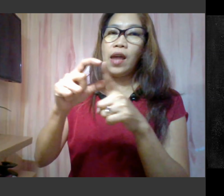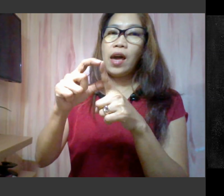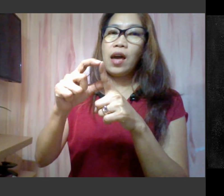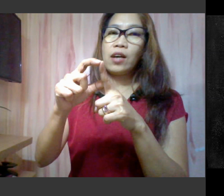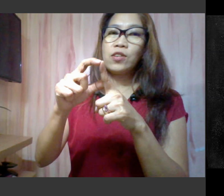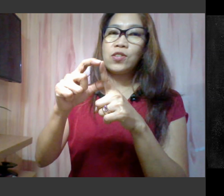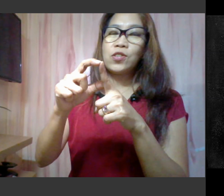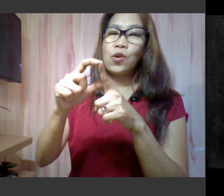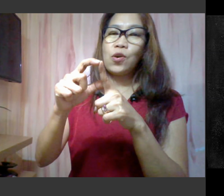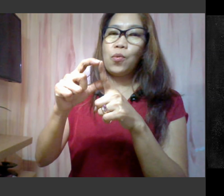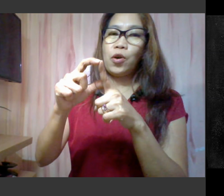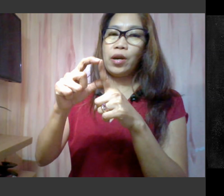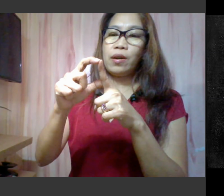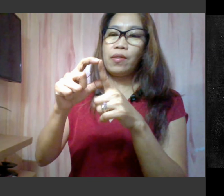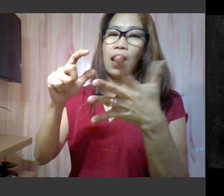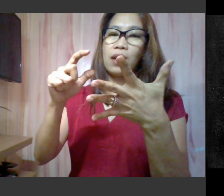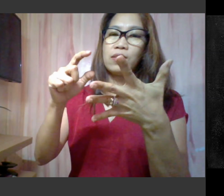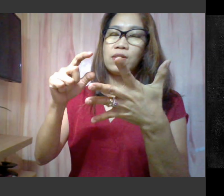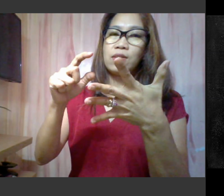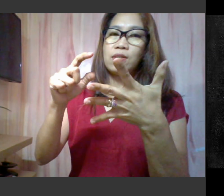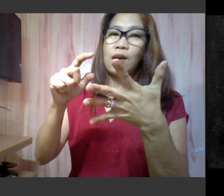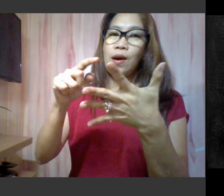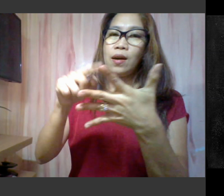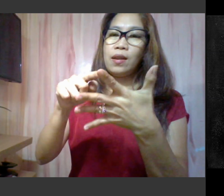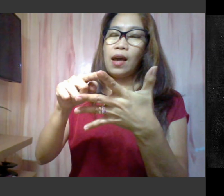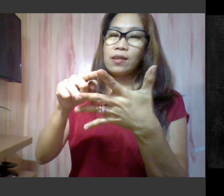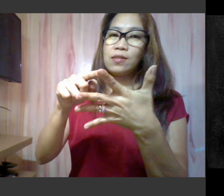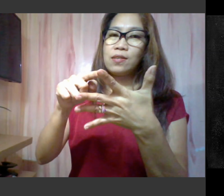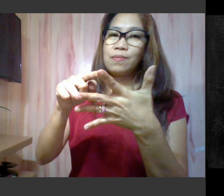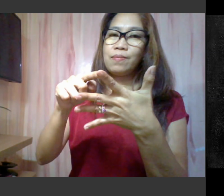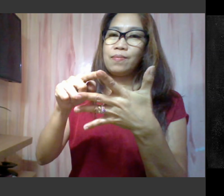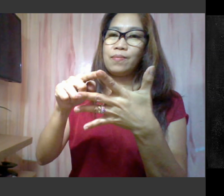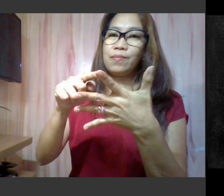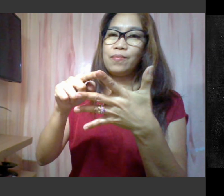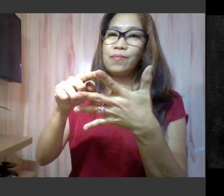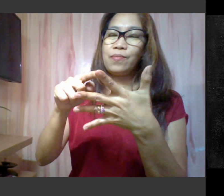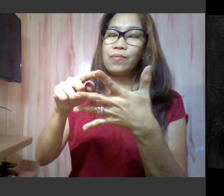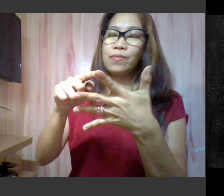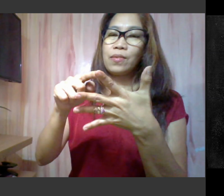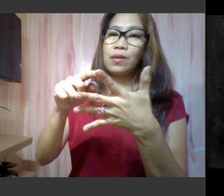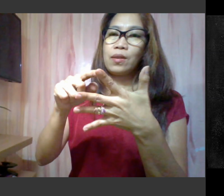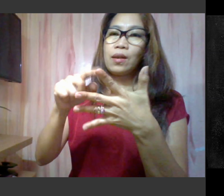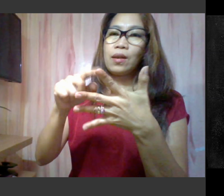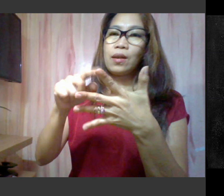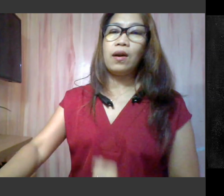The next word that's next